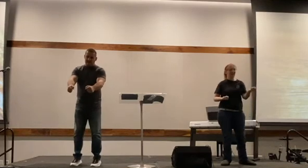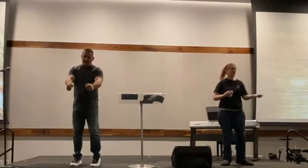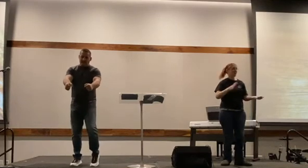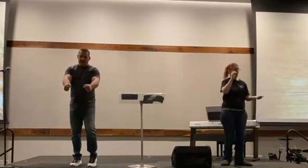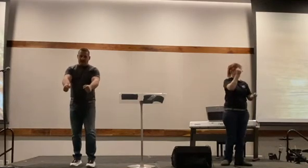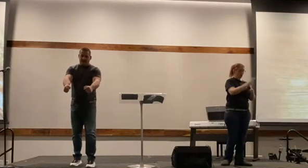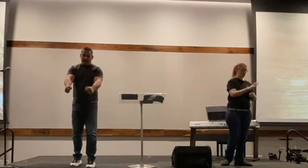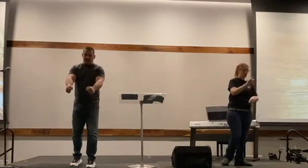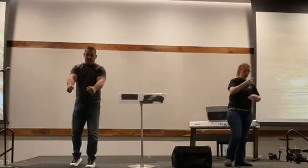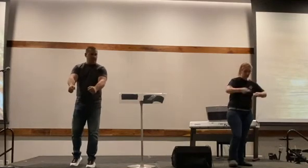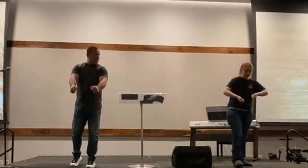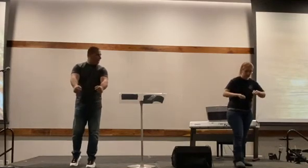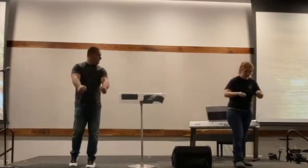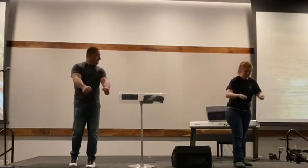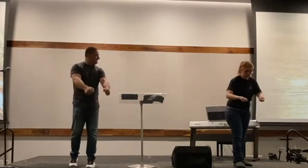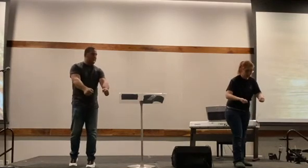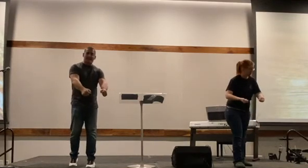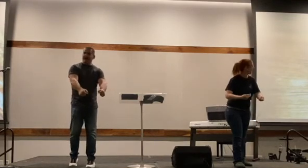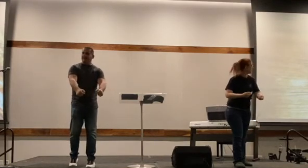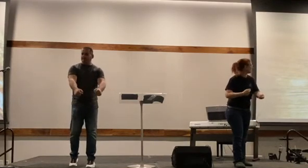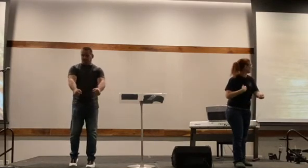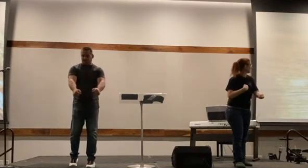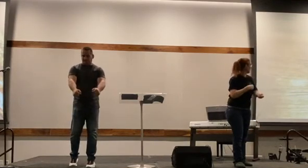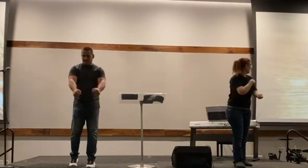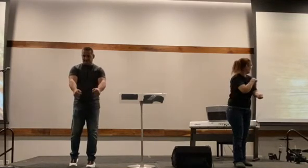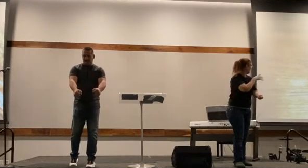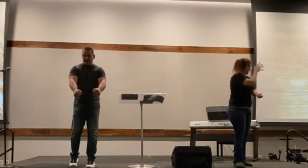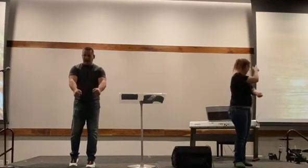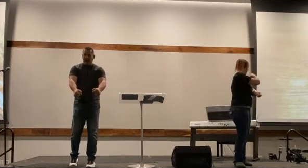my brother, halfway out the window, and then there's my dad.